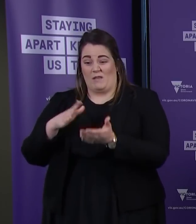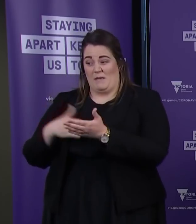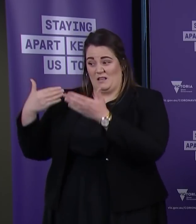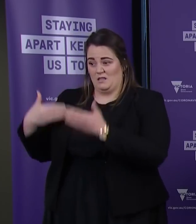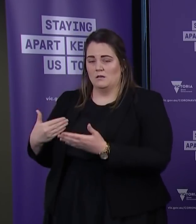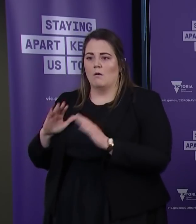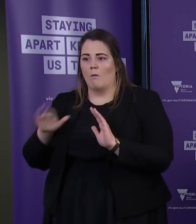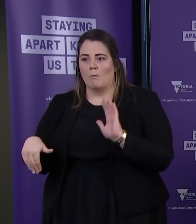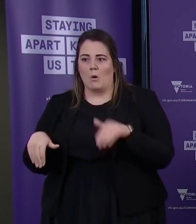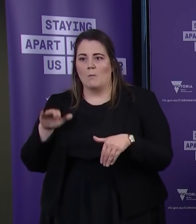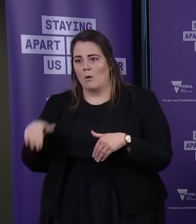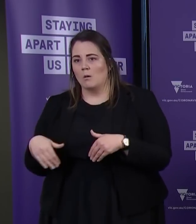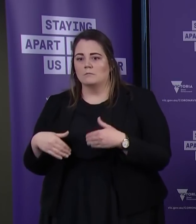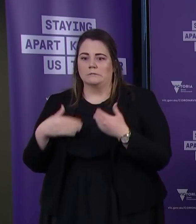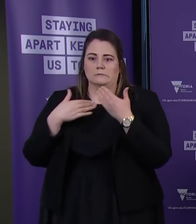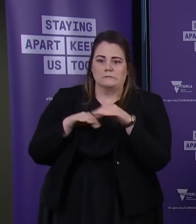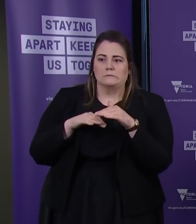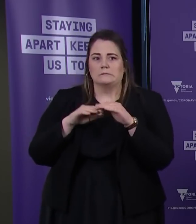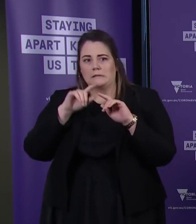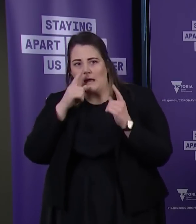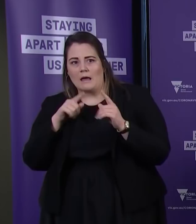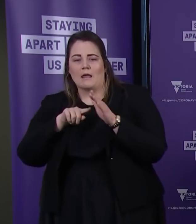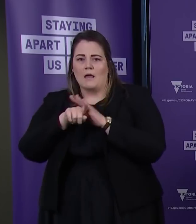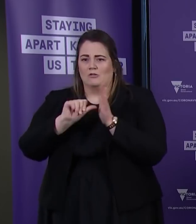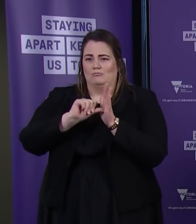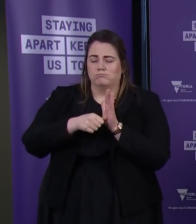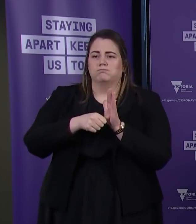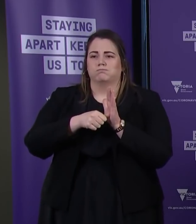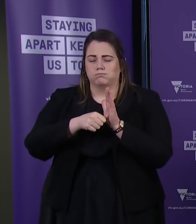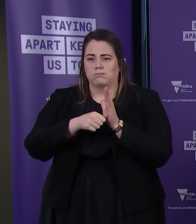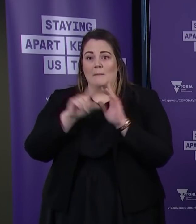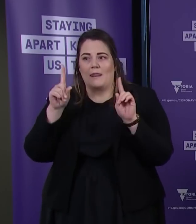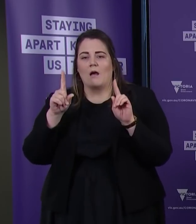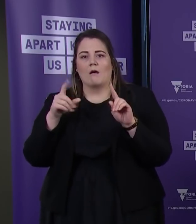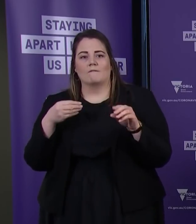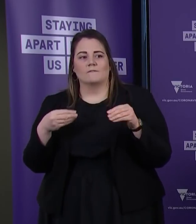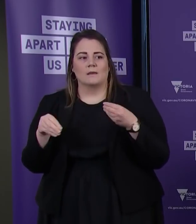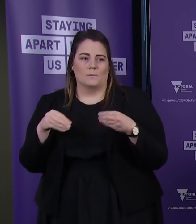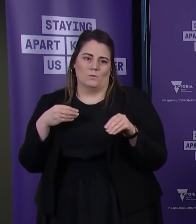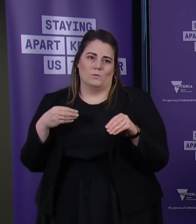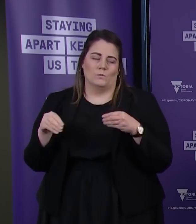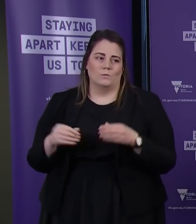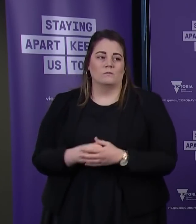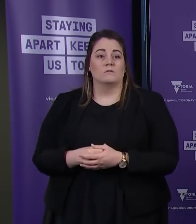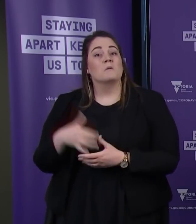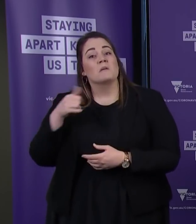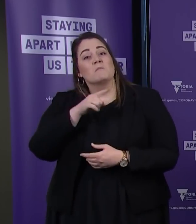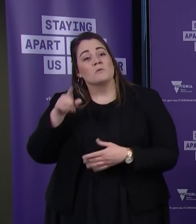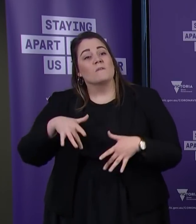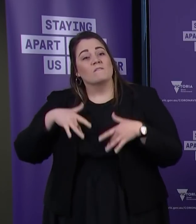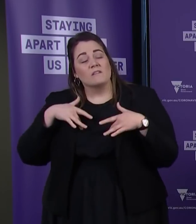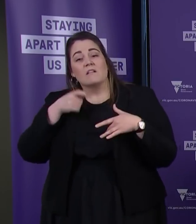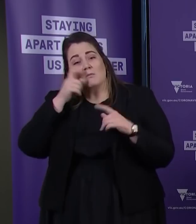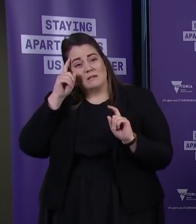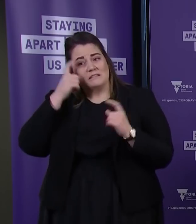So I can't speak for someone's personal levels of risk tolerance or the anxiety that they might feel.